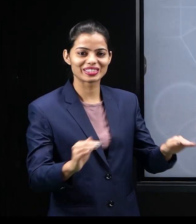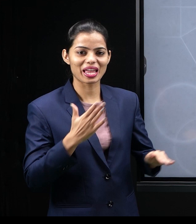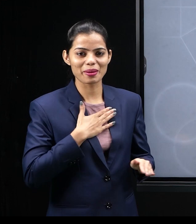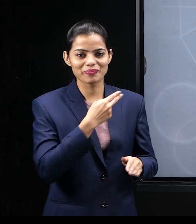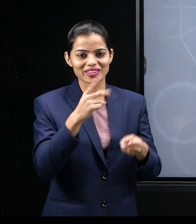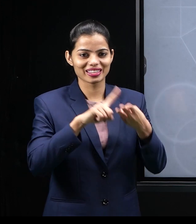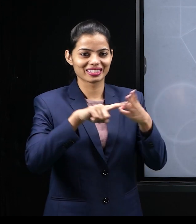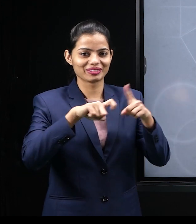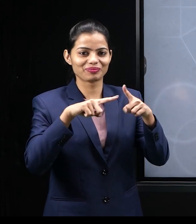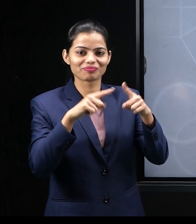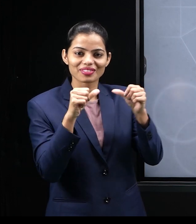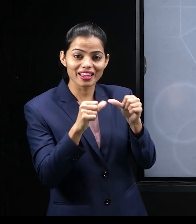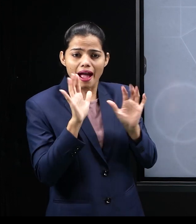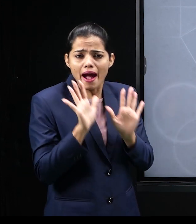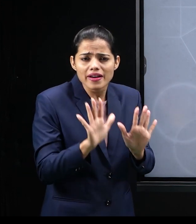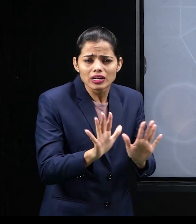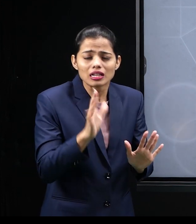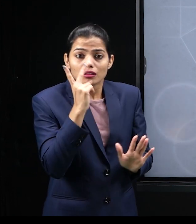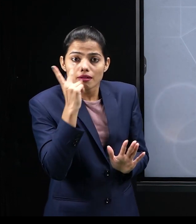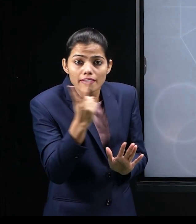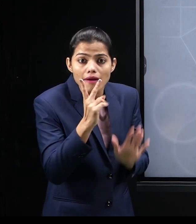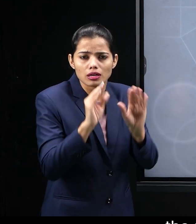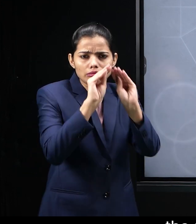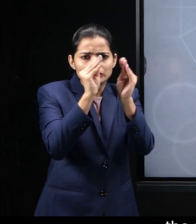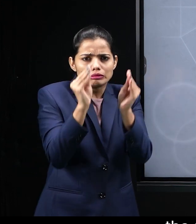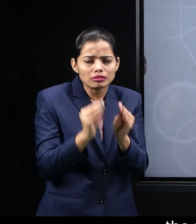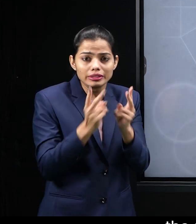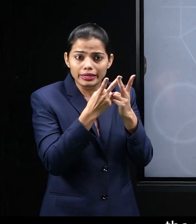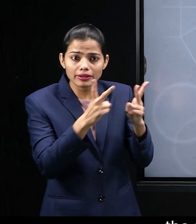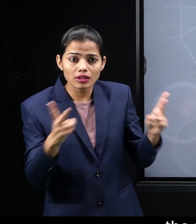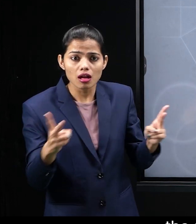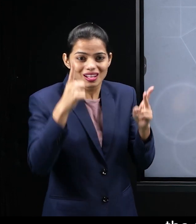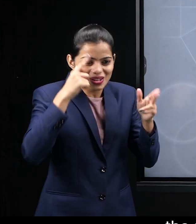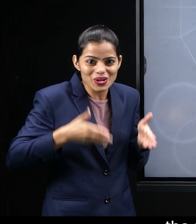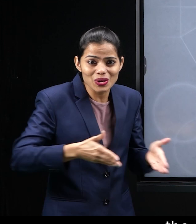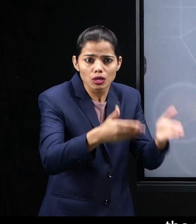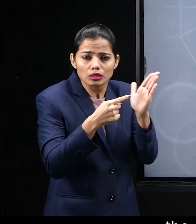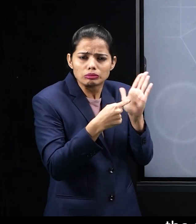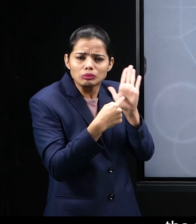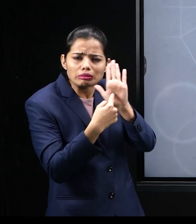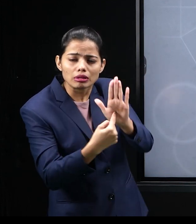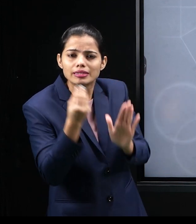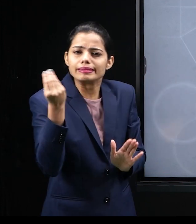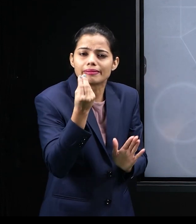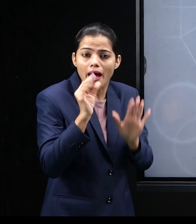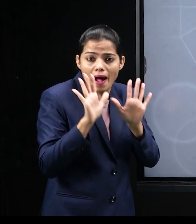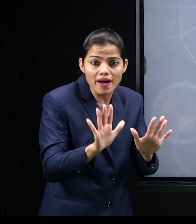children, I am Ekta. Have you ever noticed the shapes of different road signs? Some have three